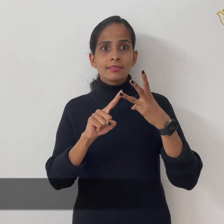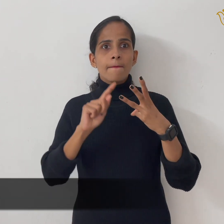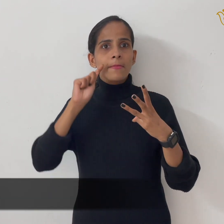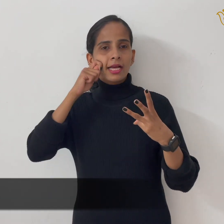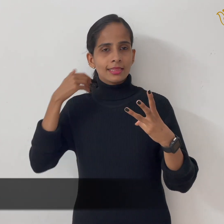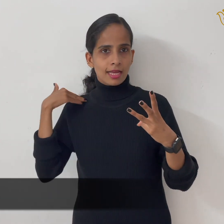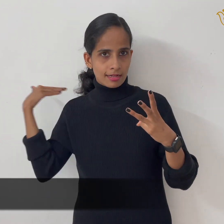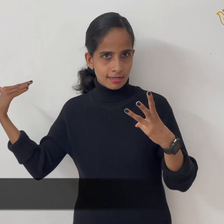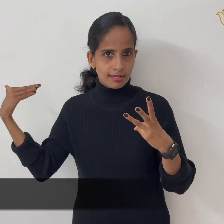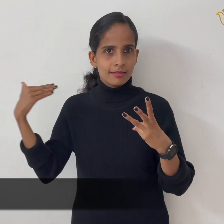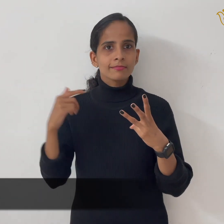brother,